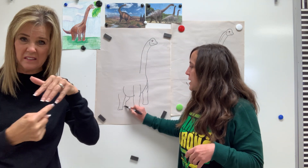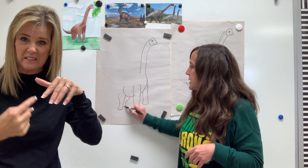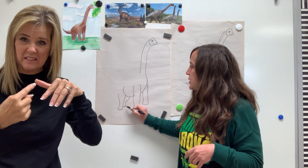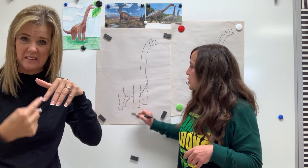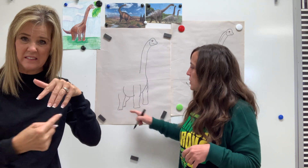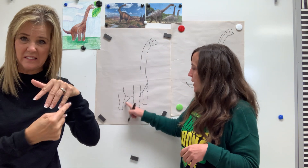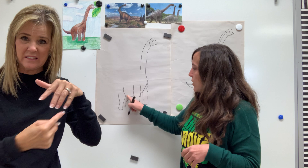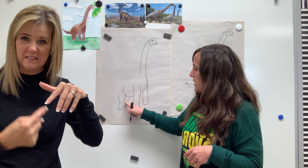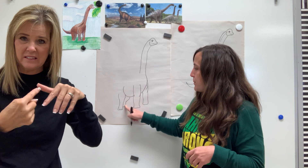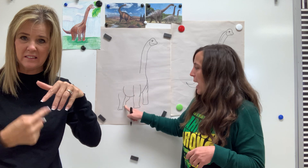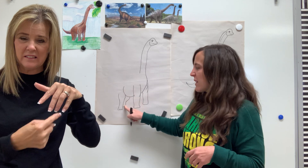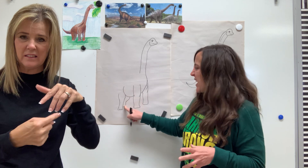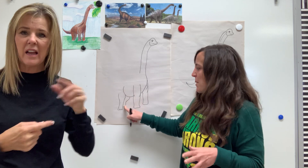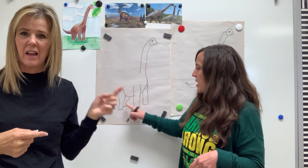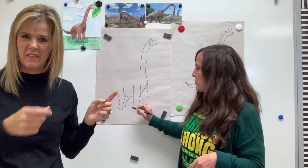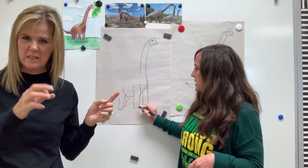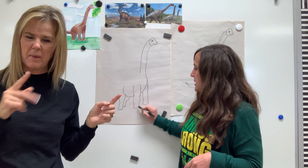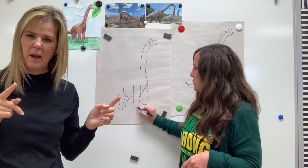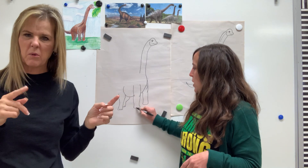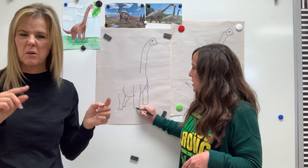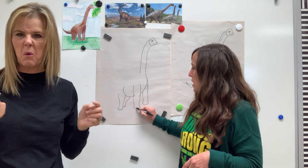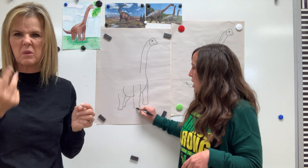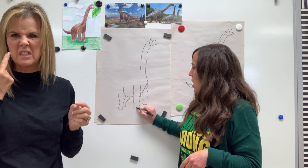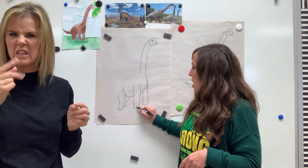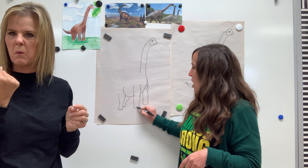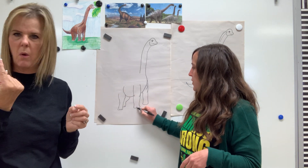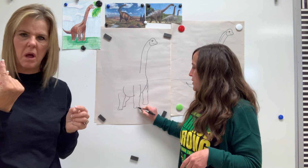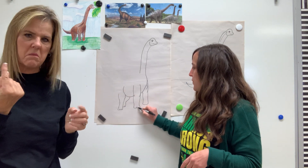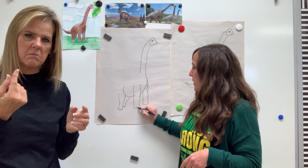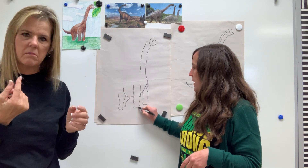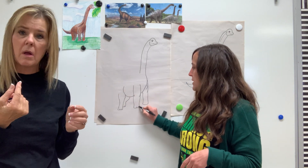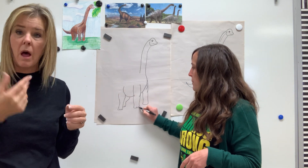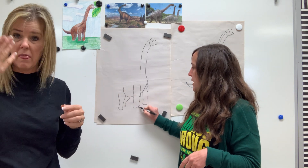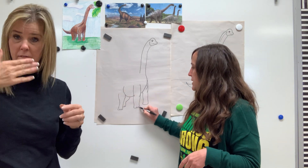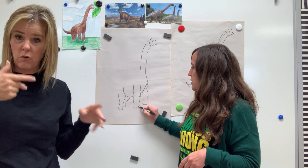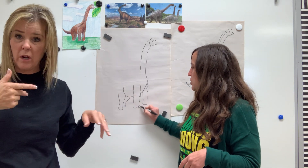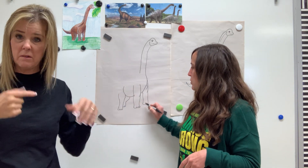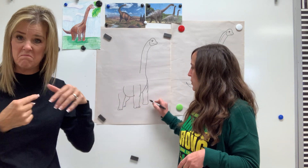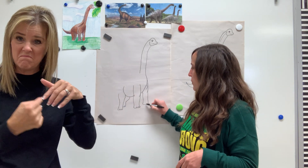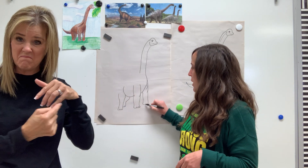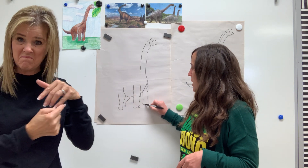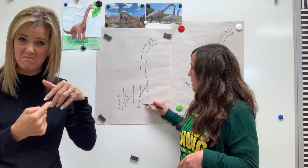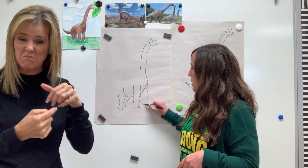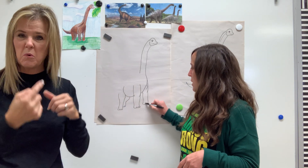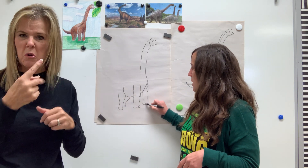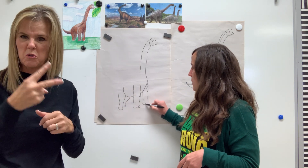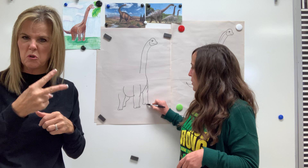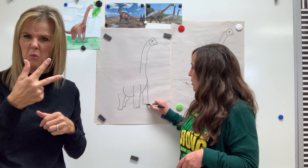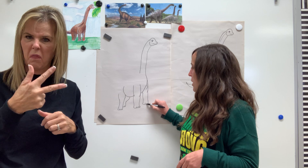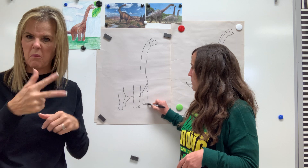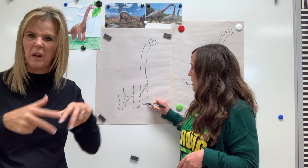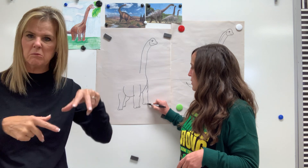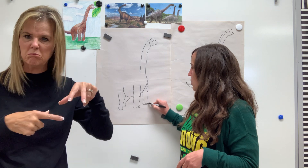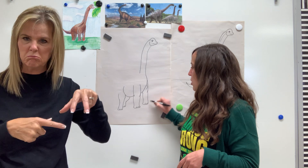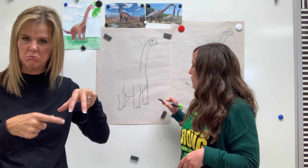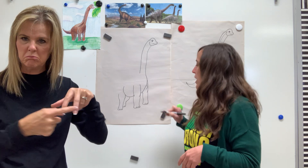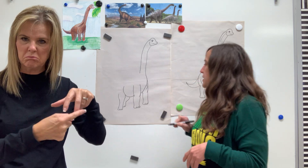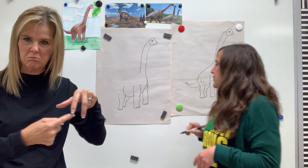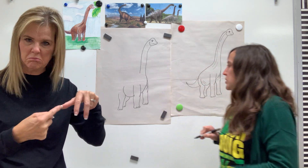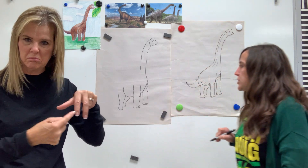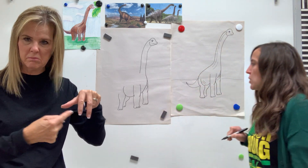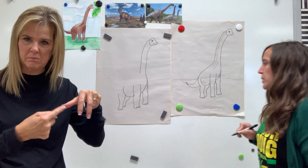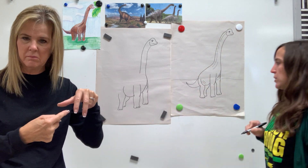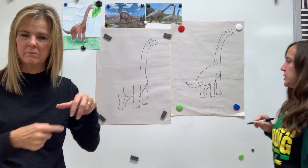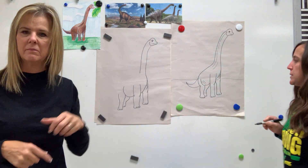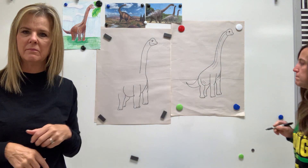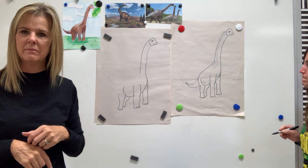And you might see two, like on this back leg, I might only see one. On these front legs, I might see 2 or 3. So go ahead and make little curve lines